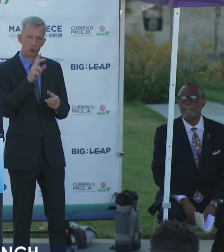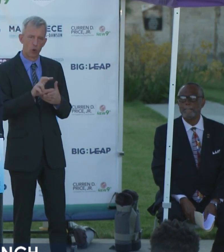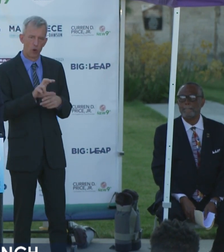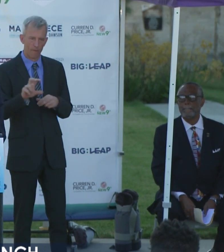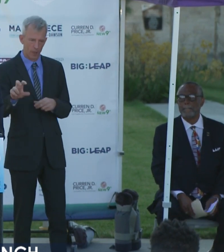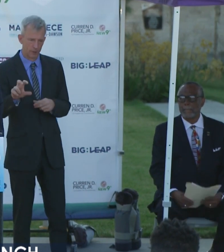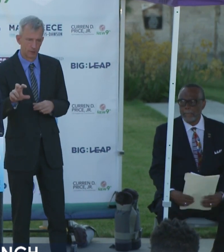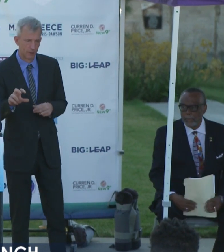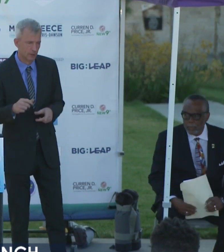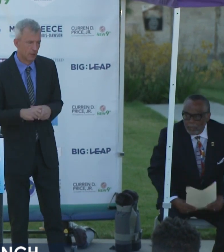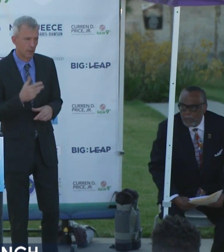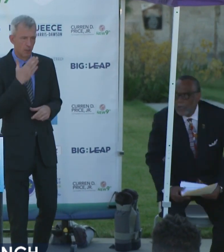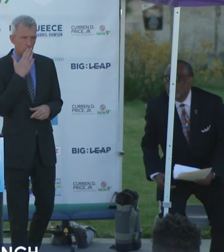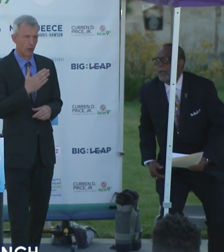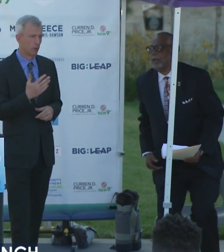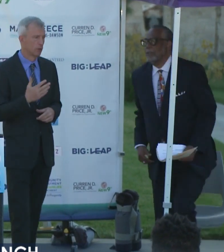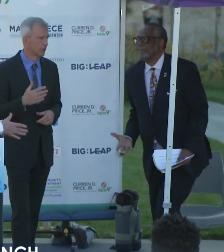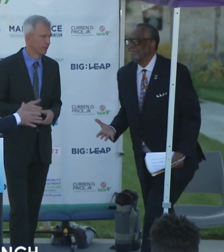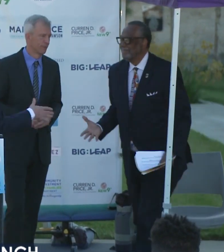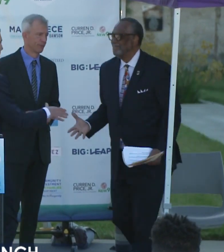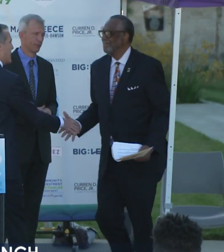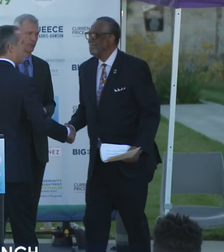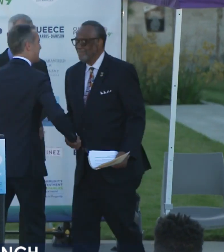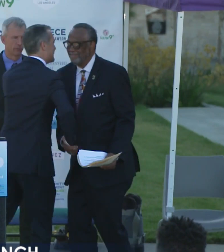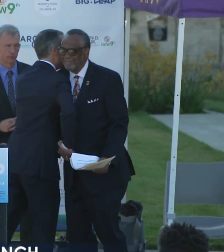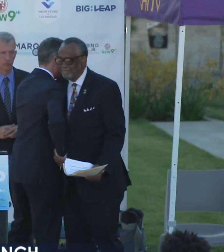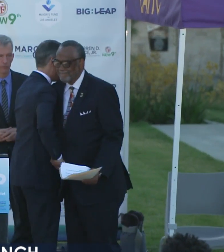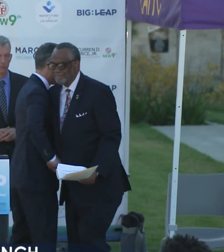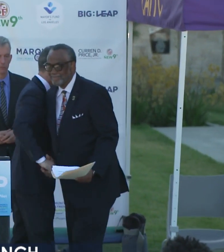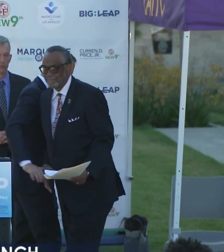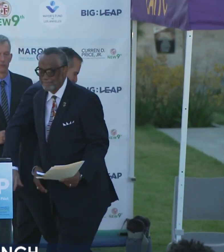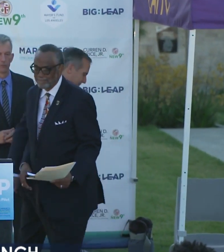welcome Councilmember Curran Price.